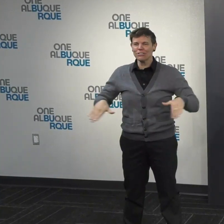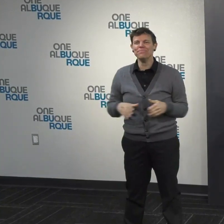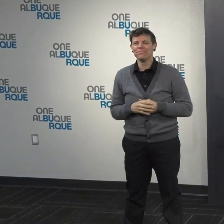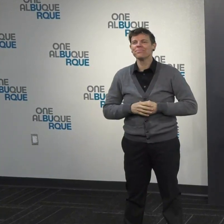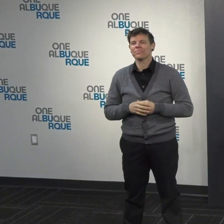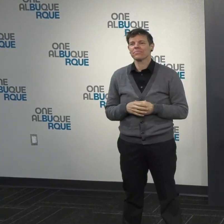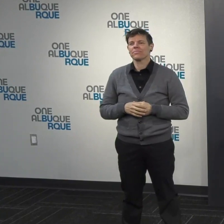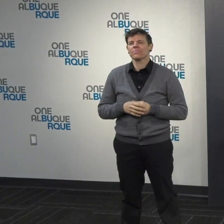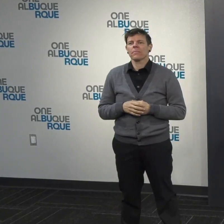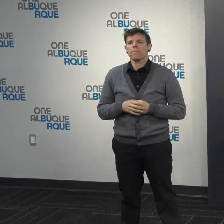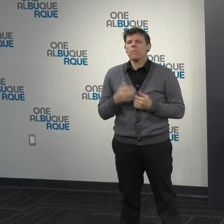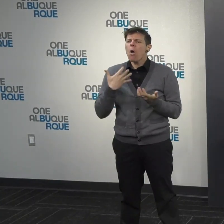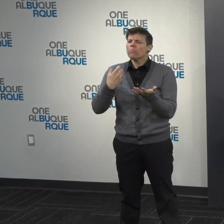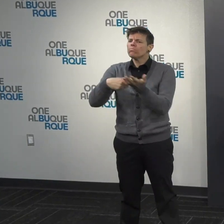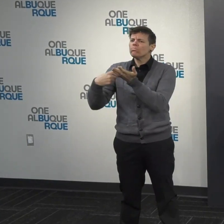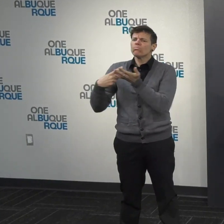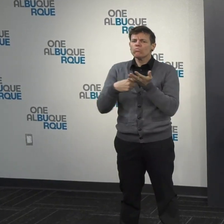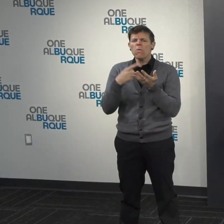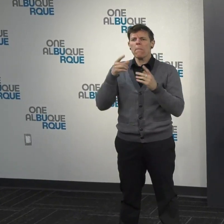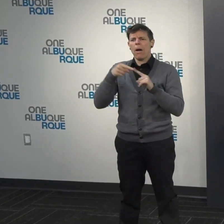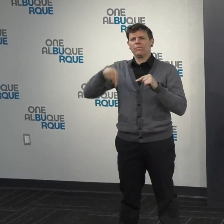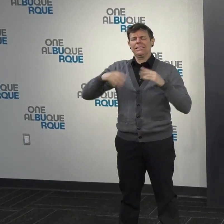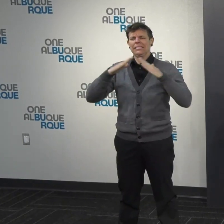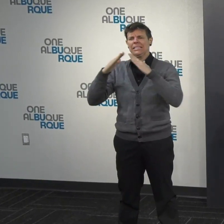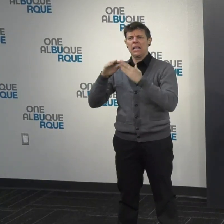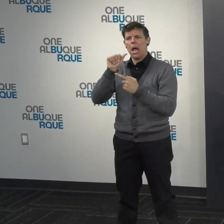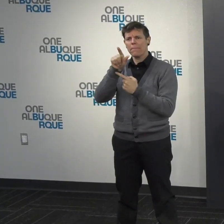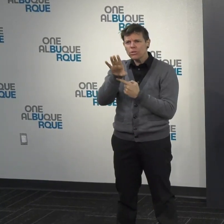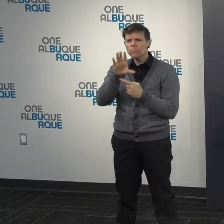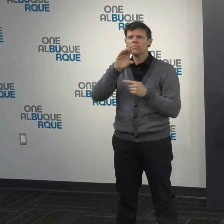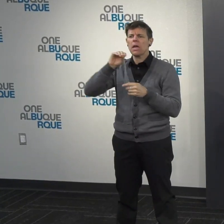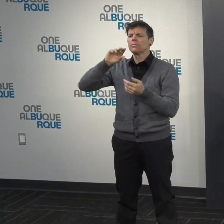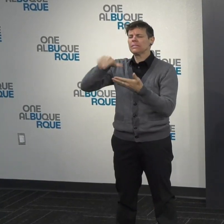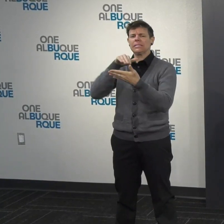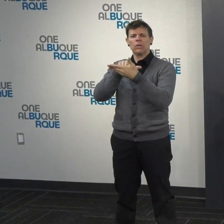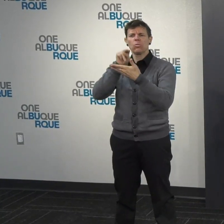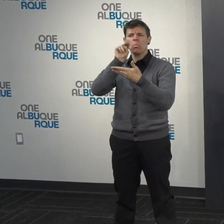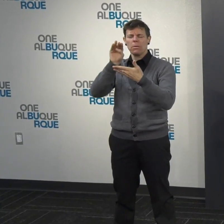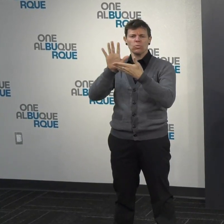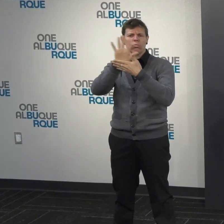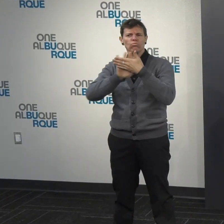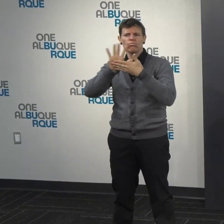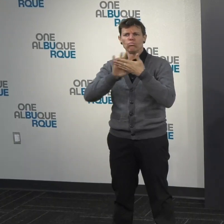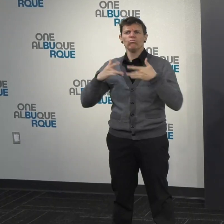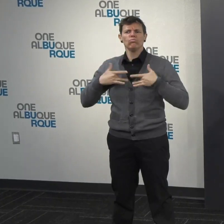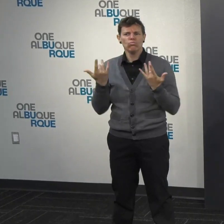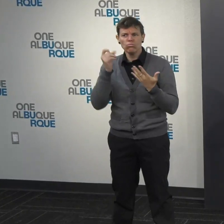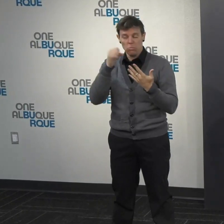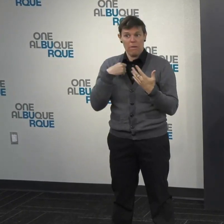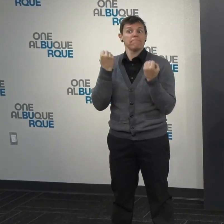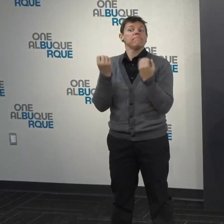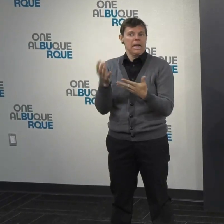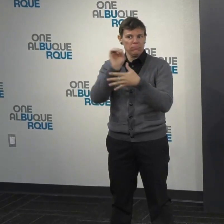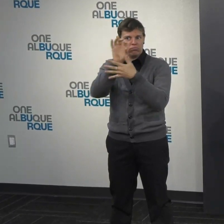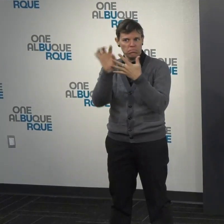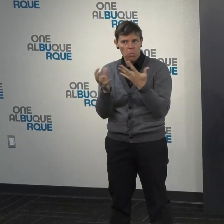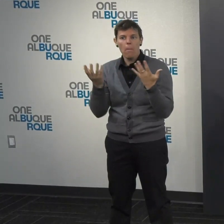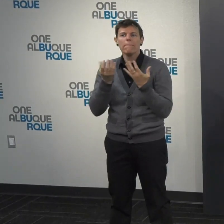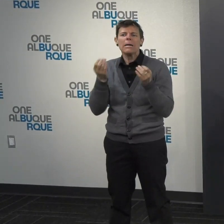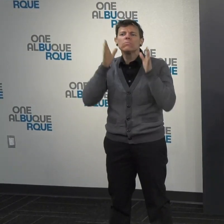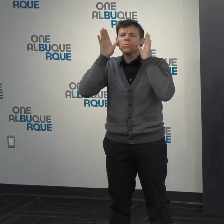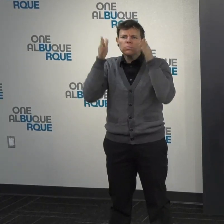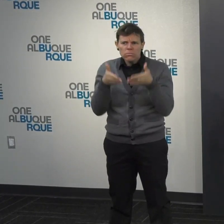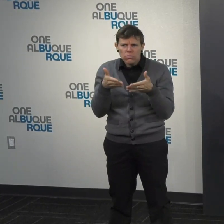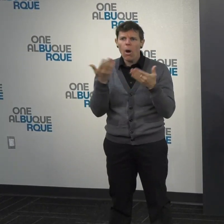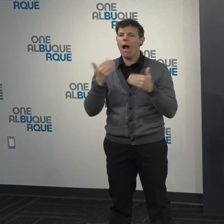and around central New Mexico. We do have a number of items to cover today, but we're going to focus on how we're trying to keep our police